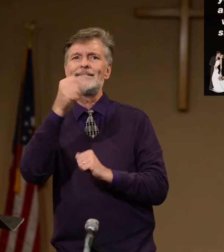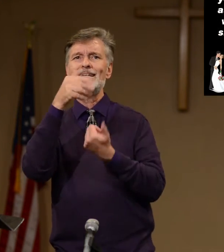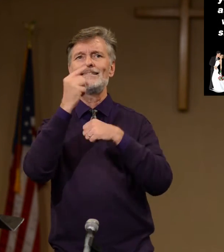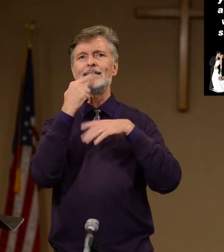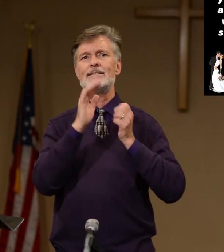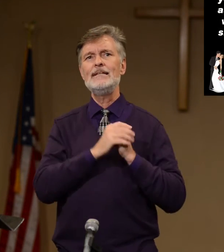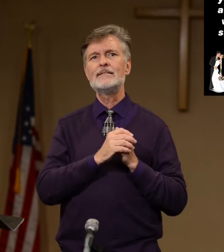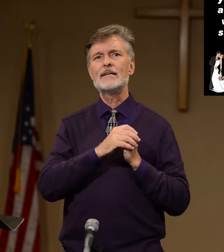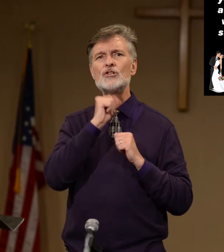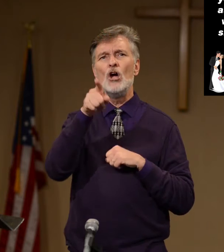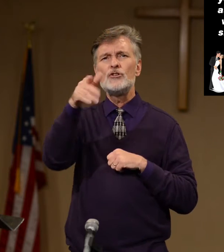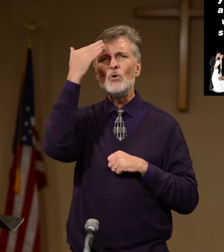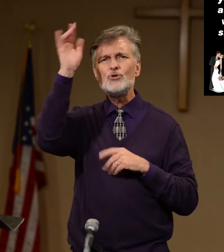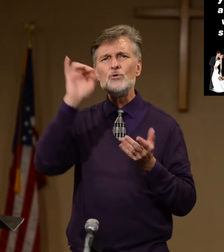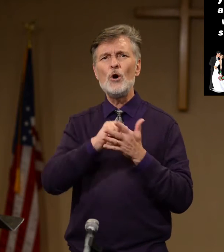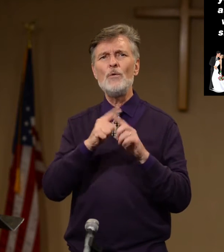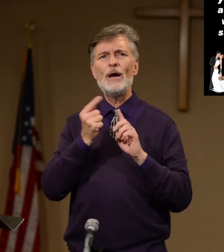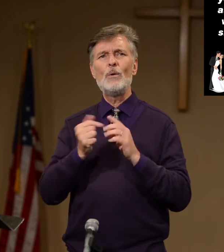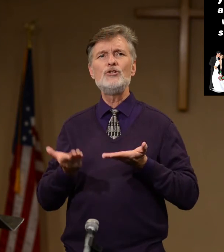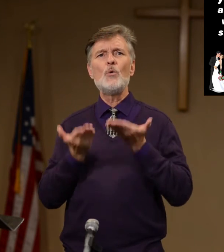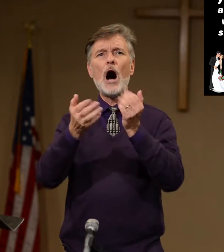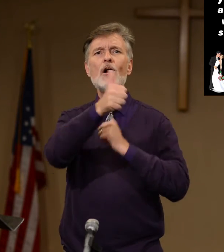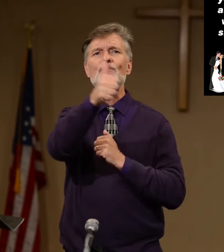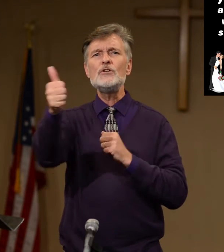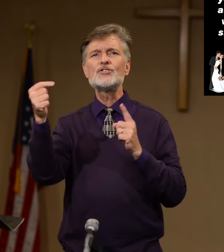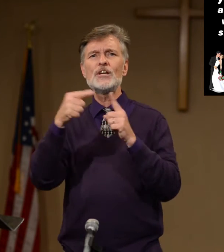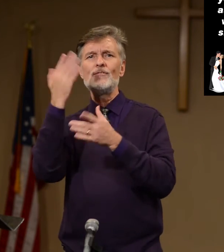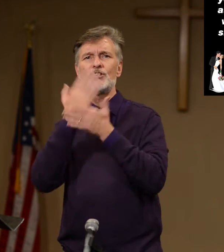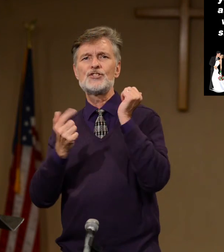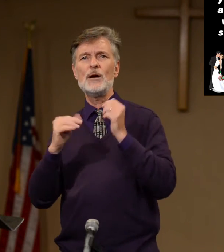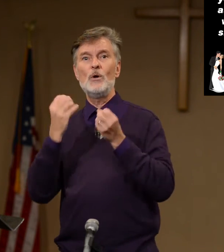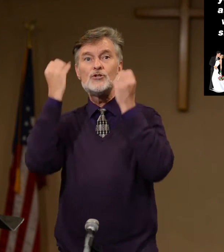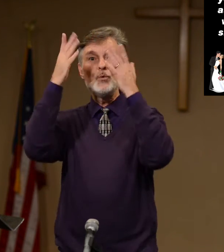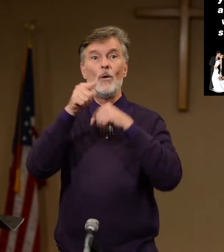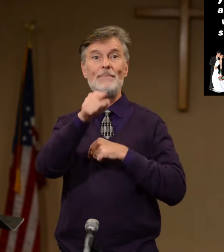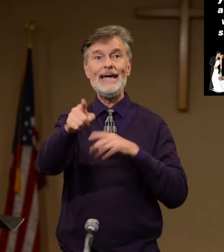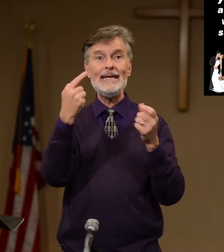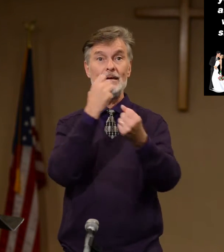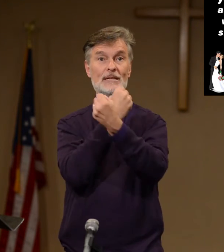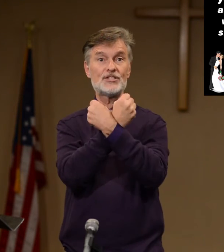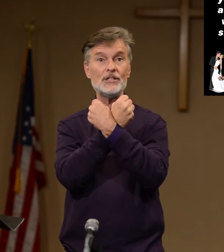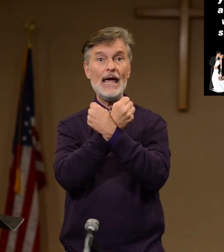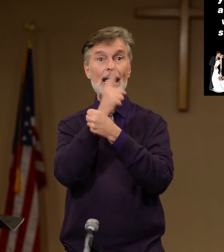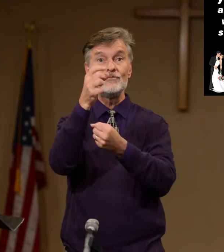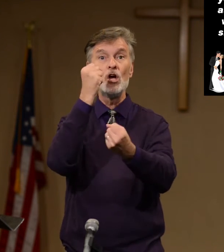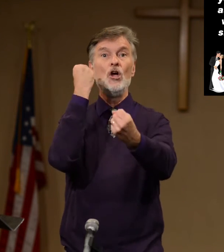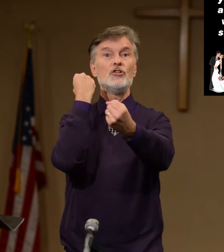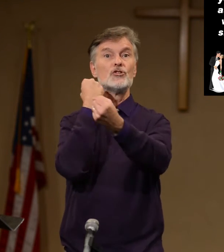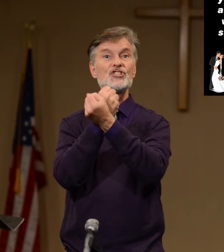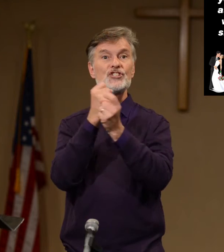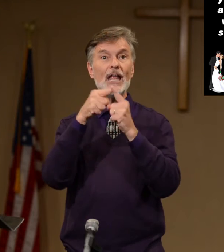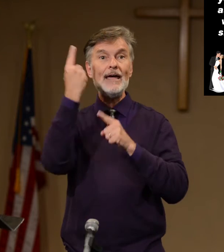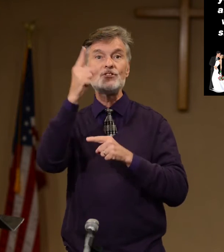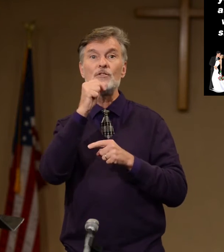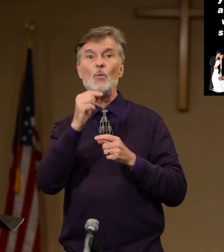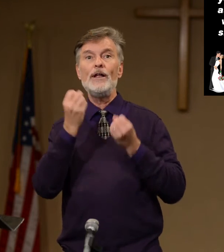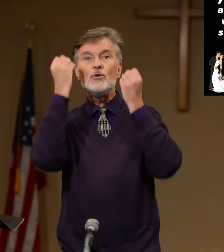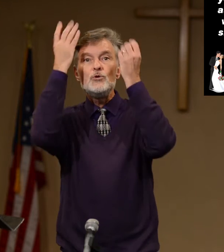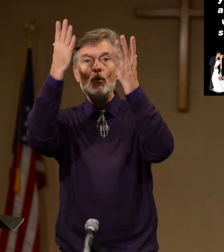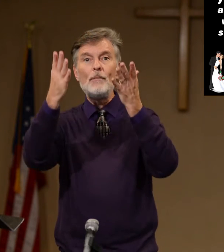Romans 6:16 says, don't you know that when you offer yourselves to someone to obey him as slaves, you're slaves to the one who you